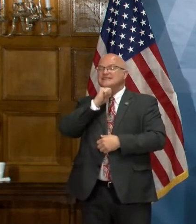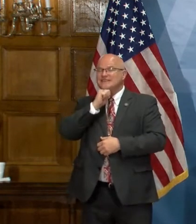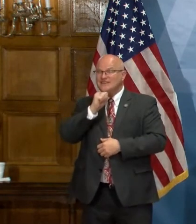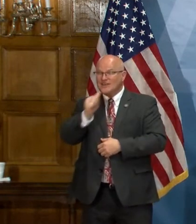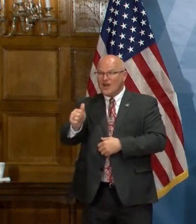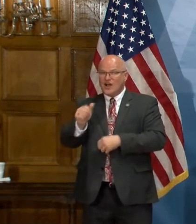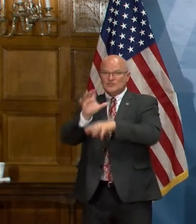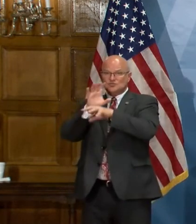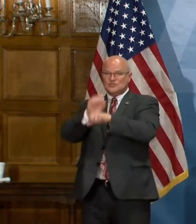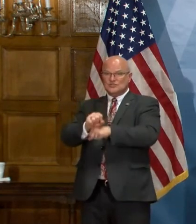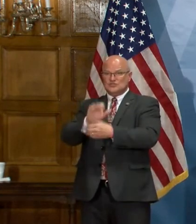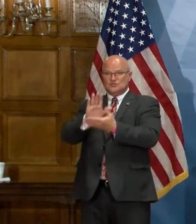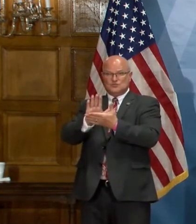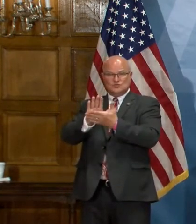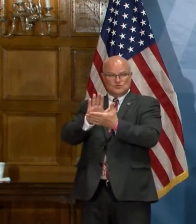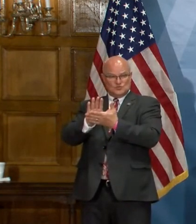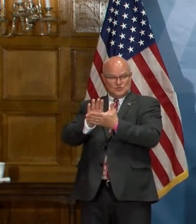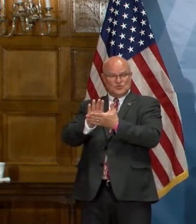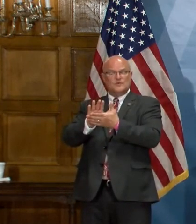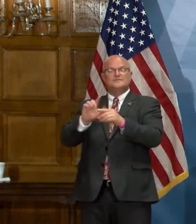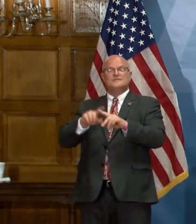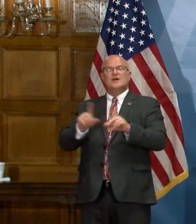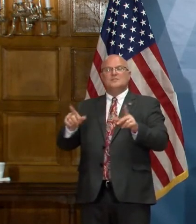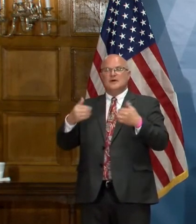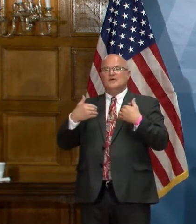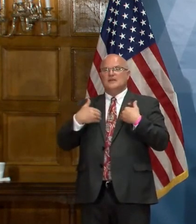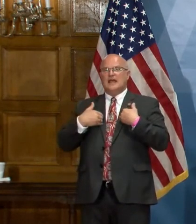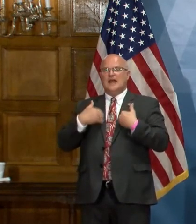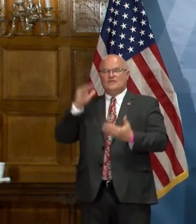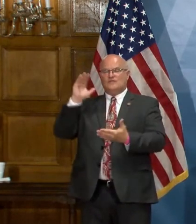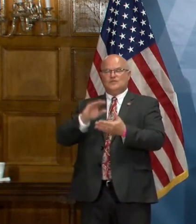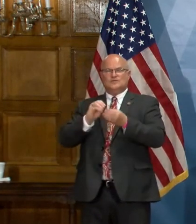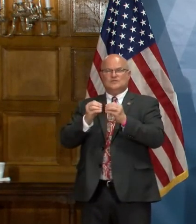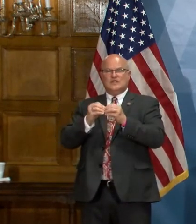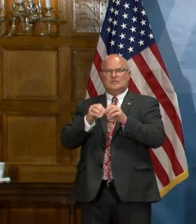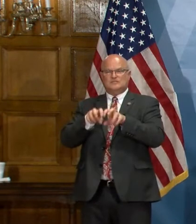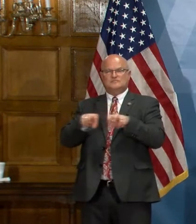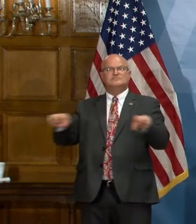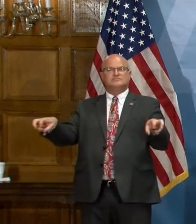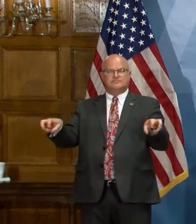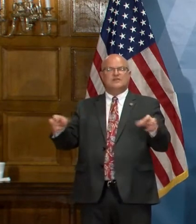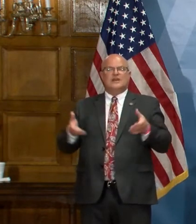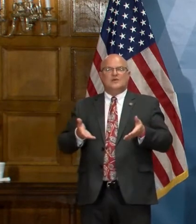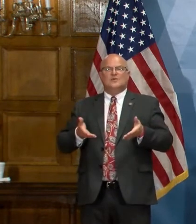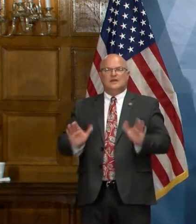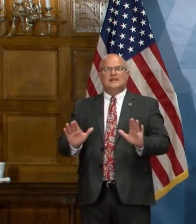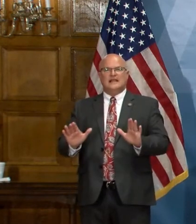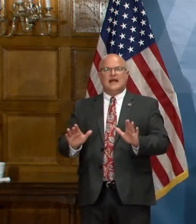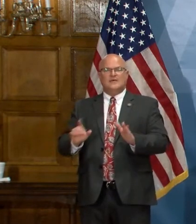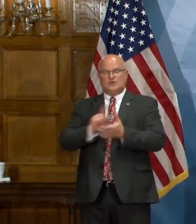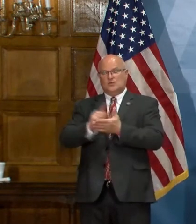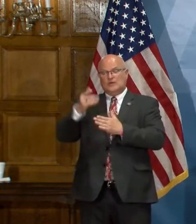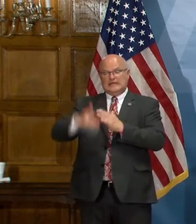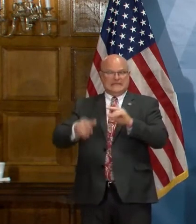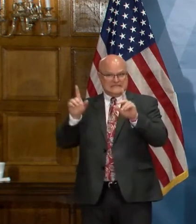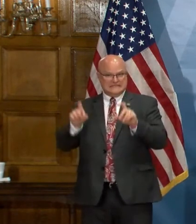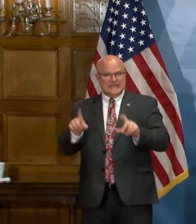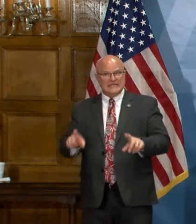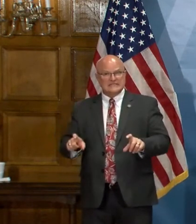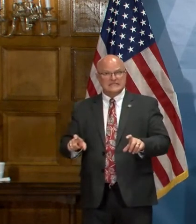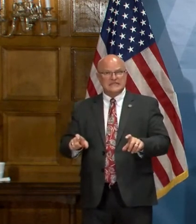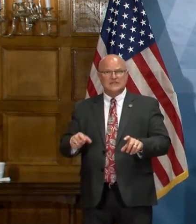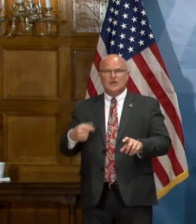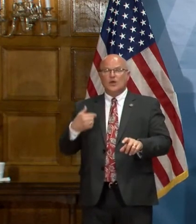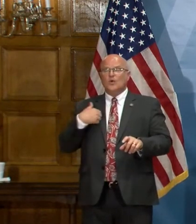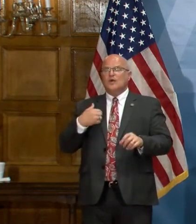necessarily the traditional school setting, but would have reduced numbers. We are allowing weekend testing.